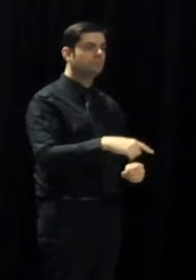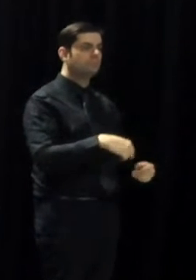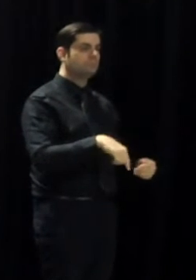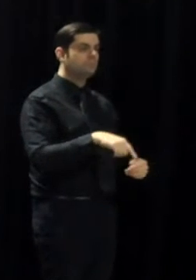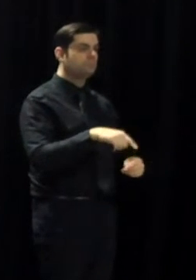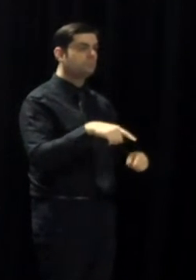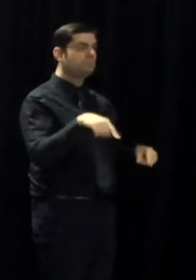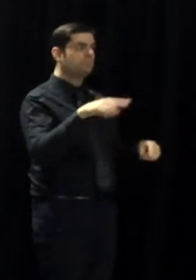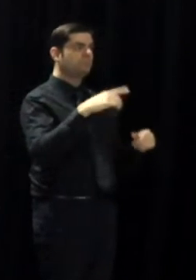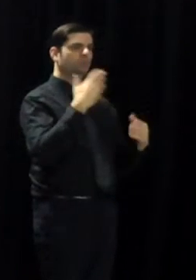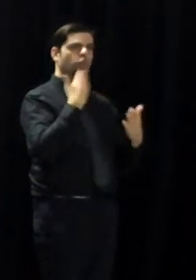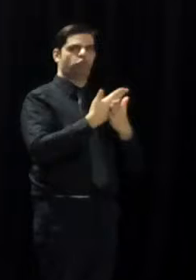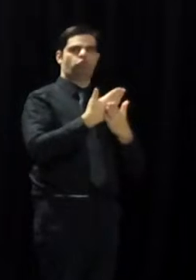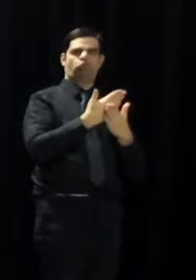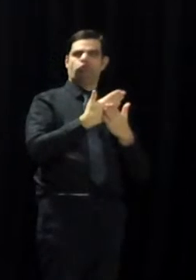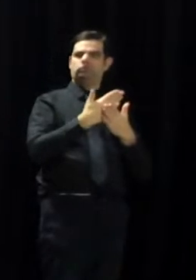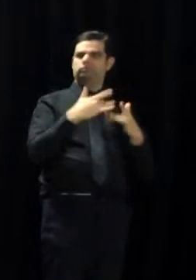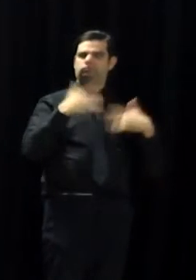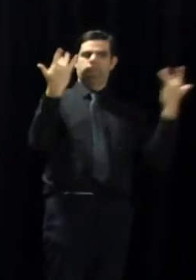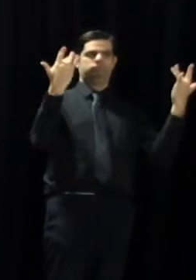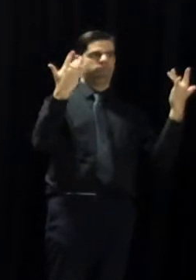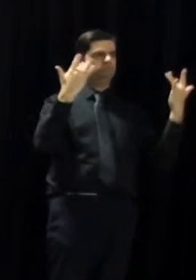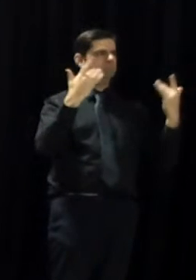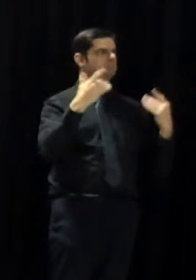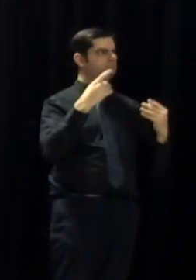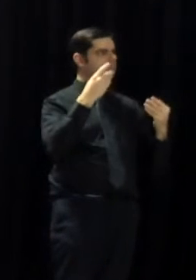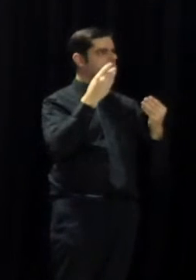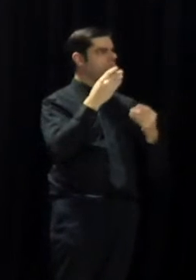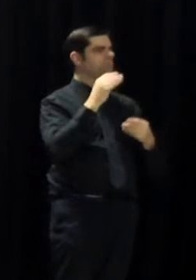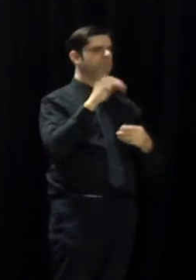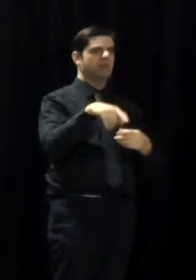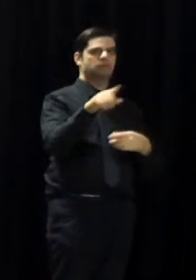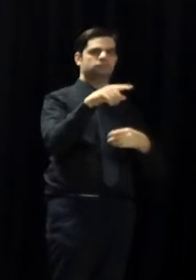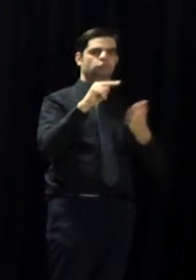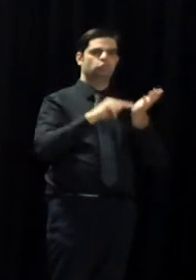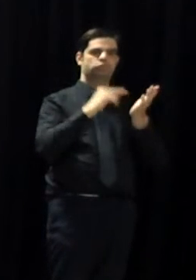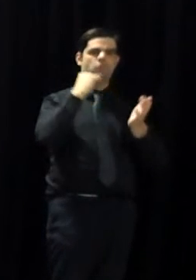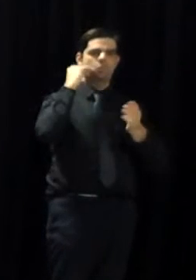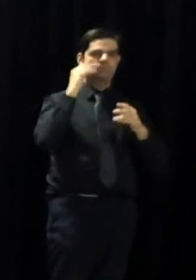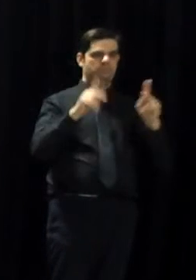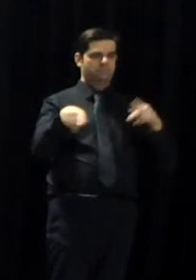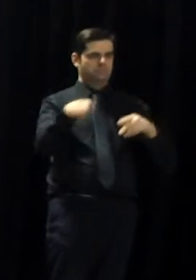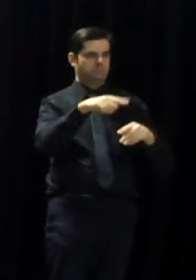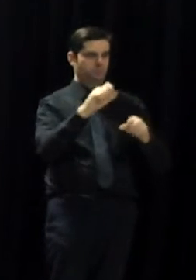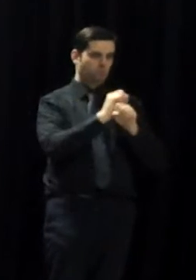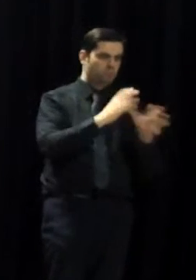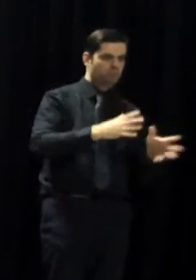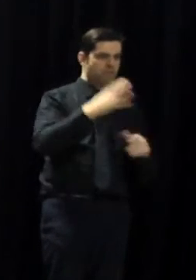of our hospitalizations are coming from these facilities. So this is really, really positive news here.